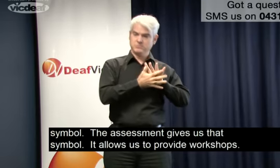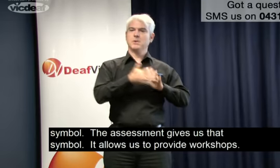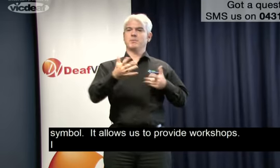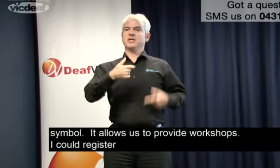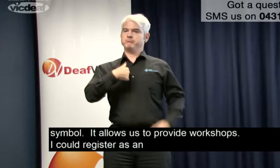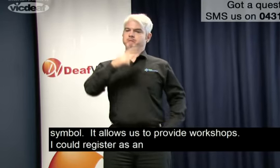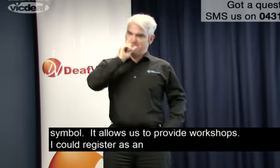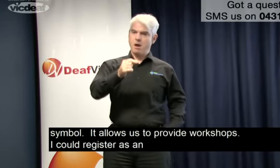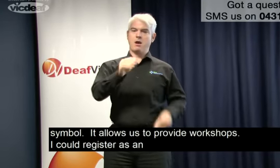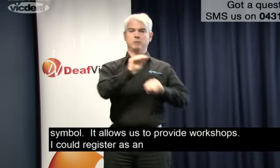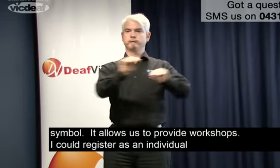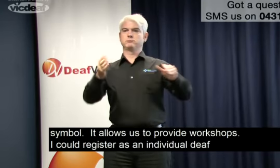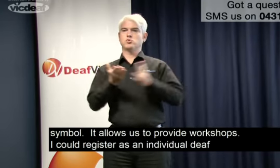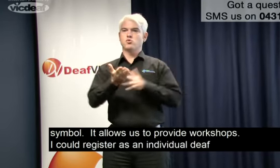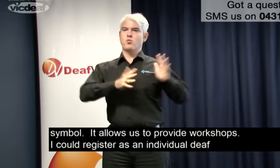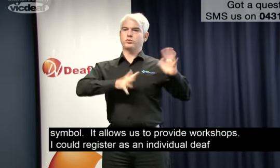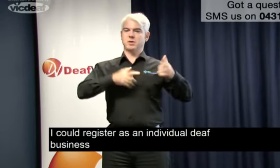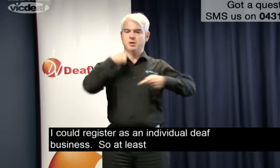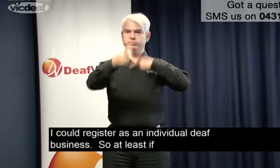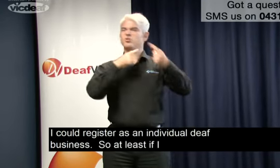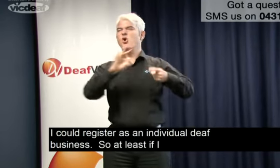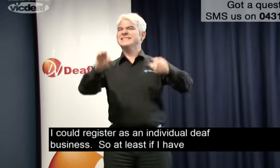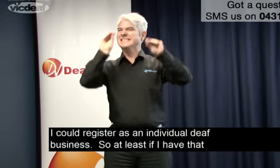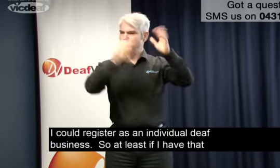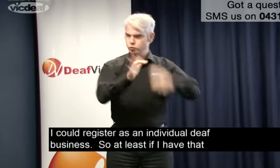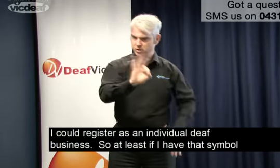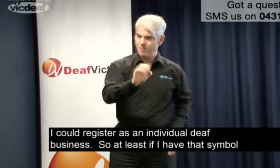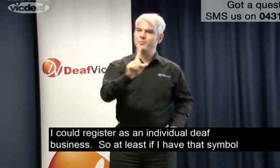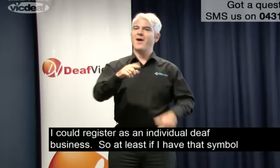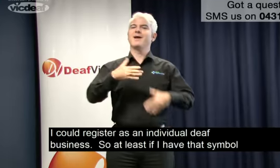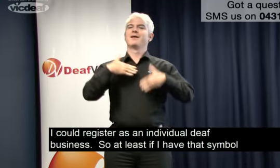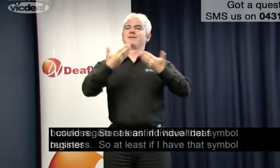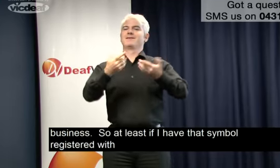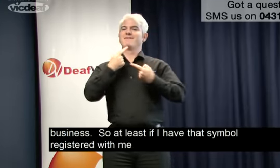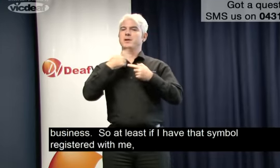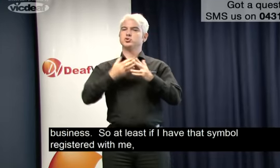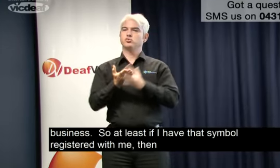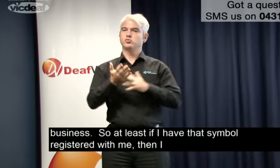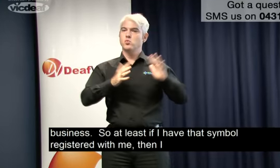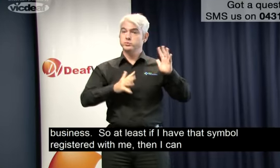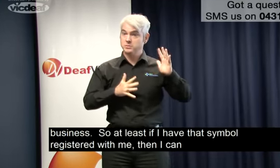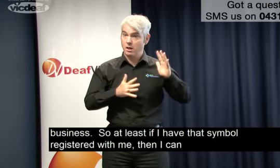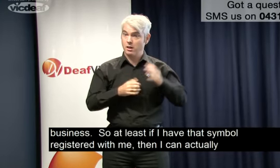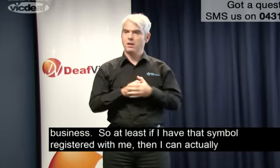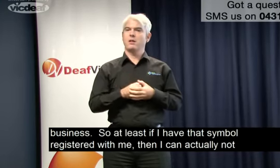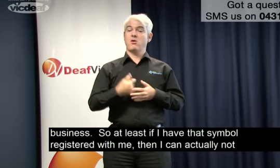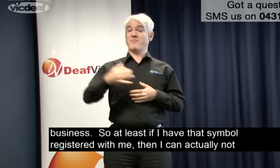so at least if I've got that symbol registered with me, that I can actually not teach Auslan, but provide information through Auslan